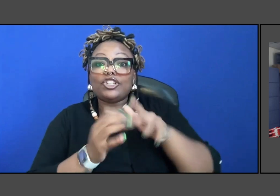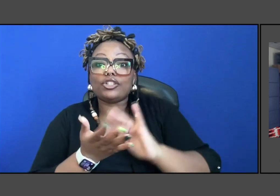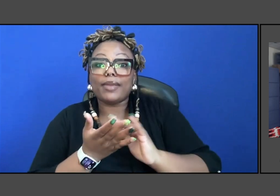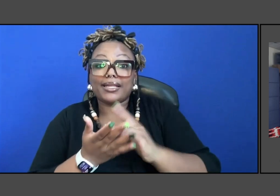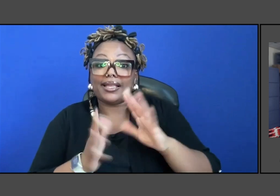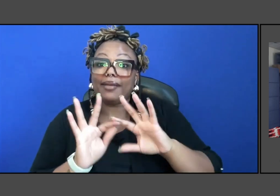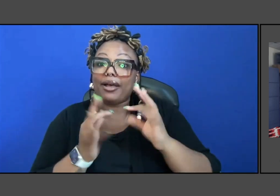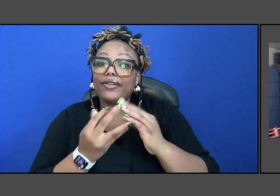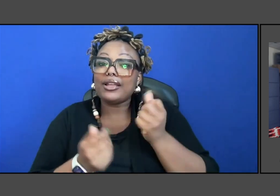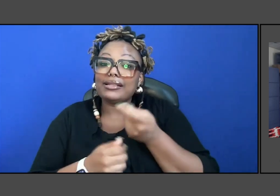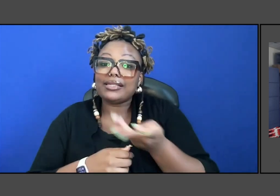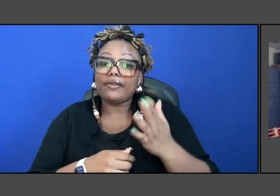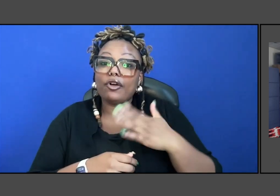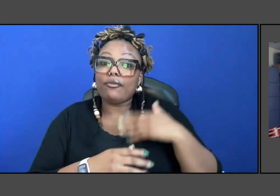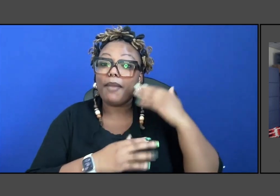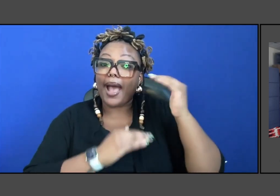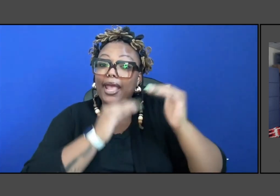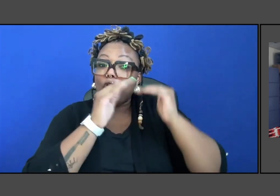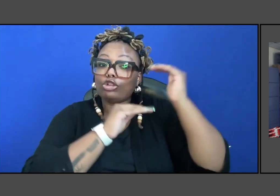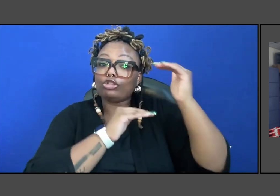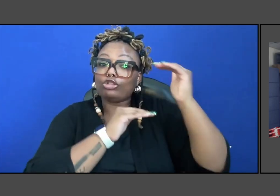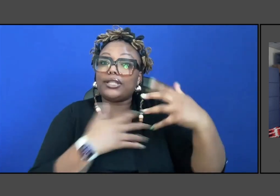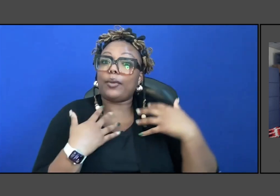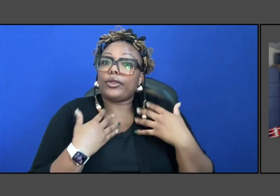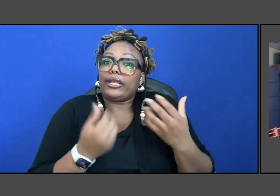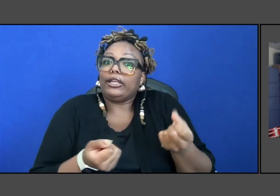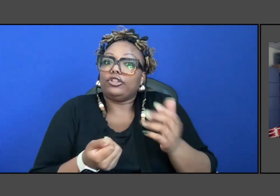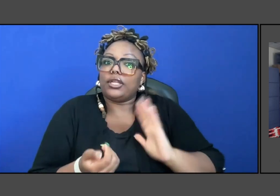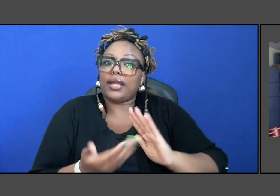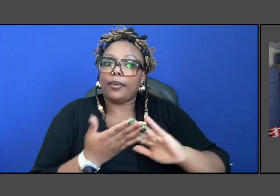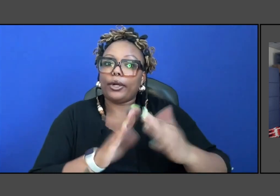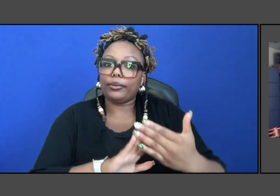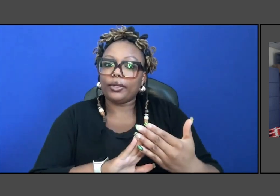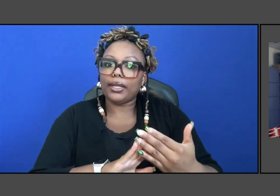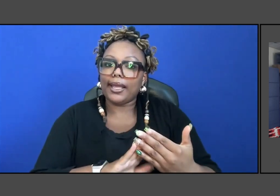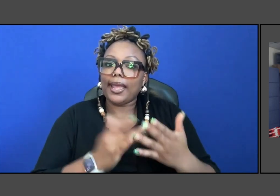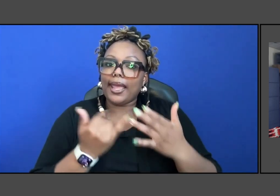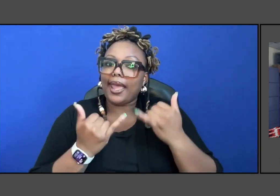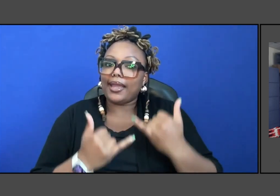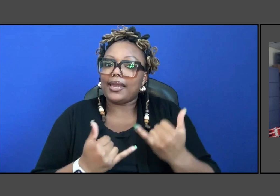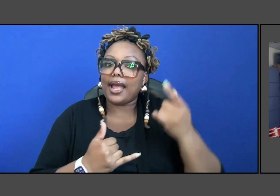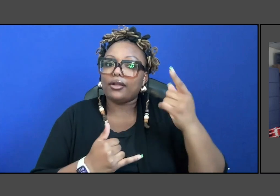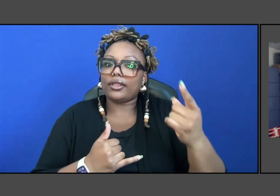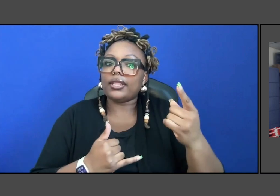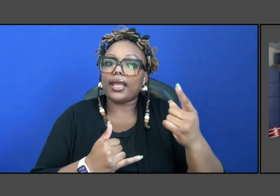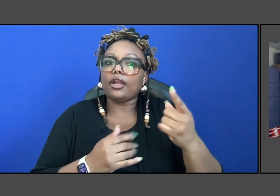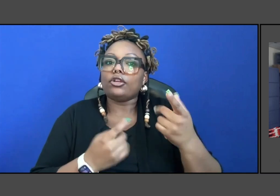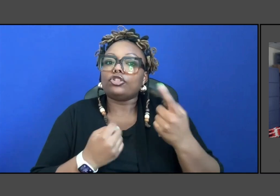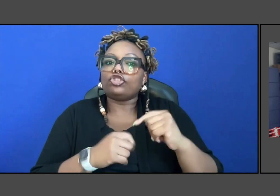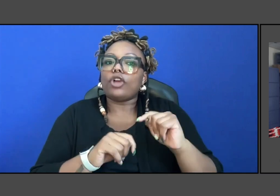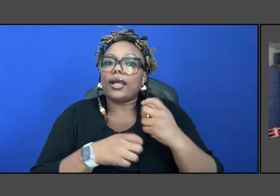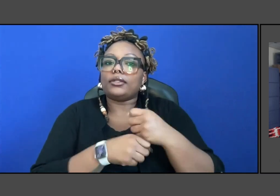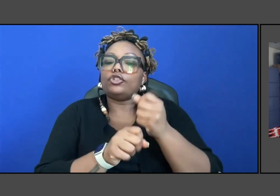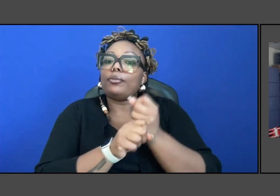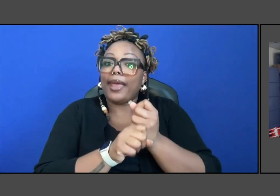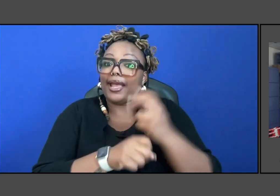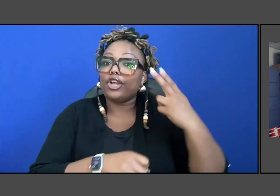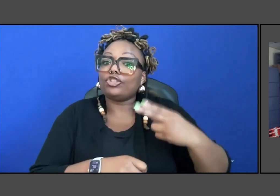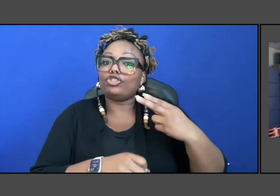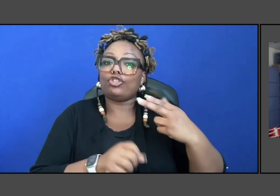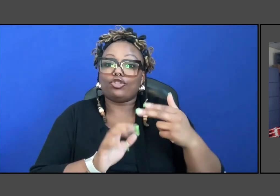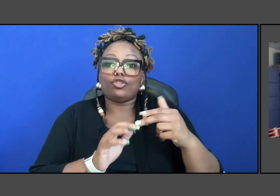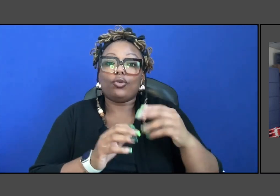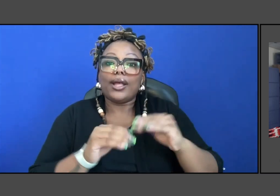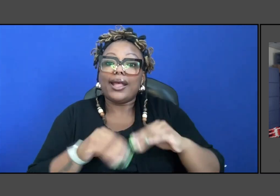elders were the healers in our community, and now they're trying to create a historical landmark of my great grandpa's house where he doctored